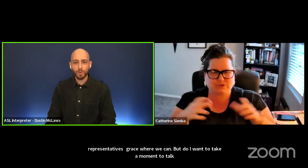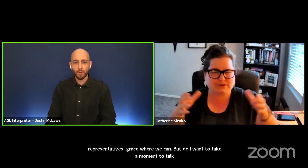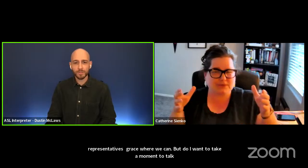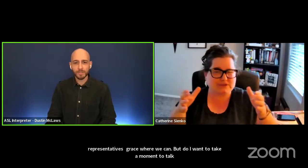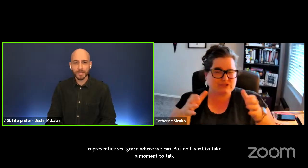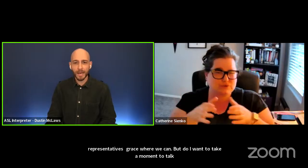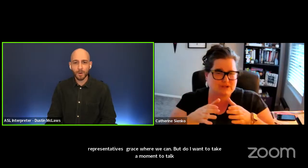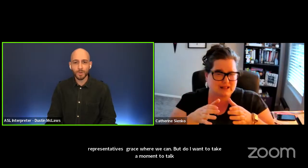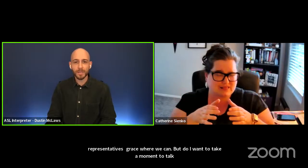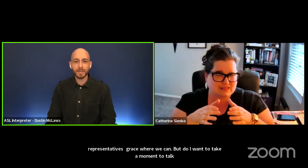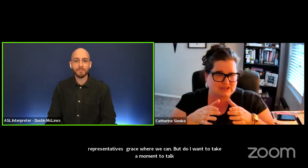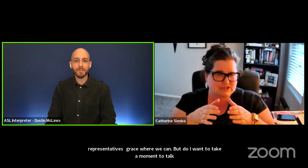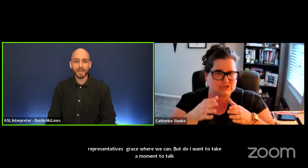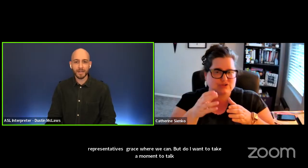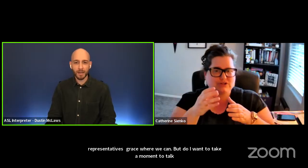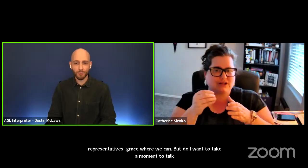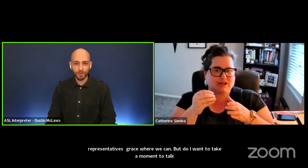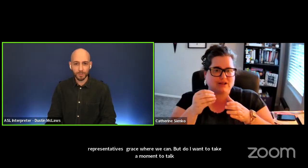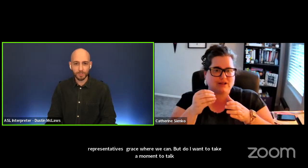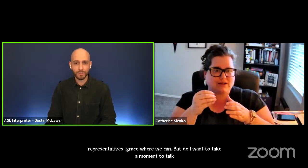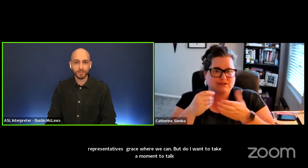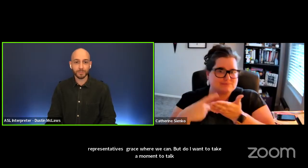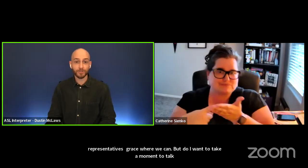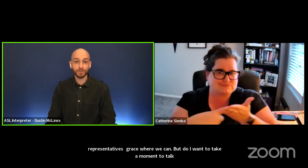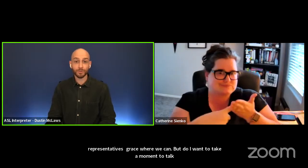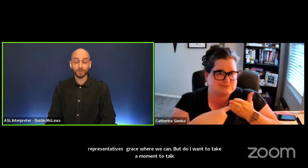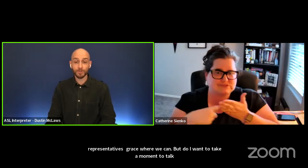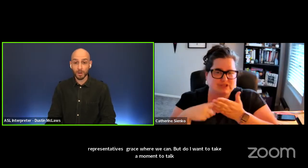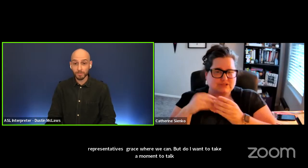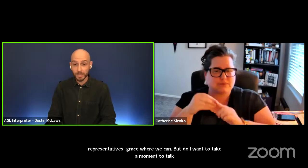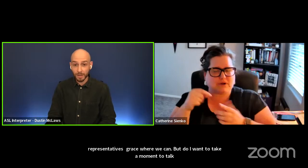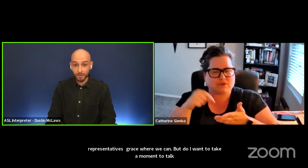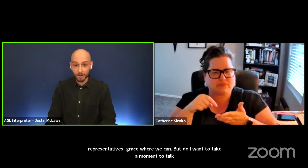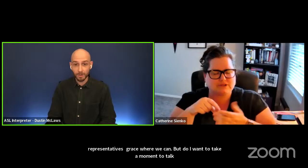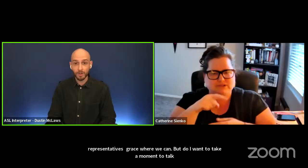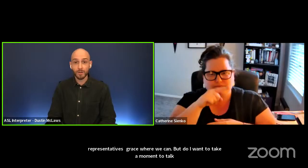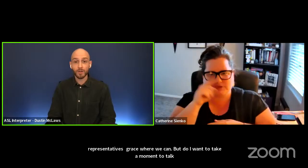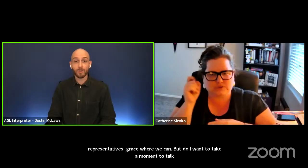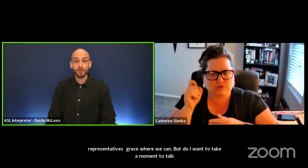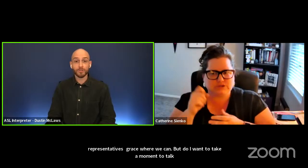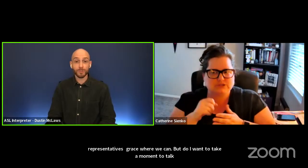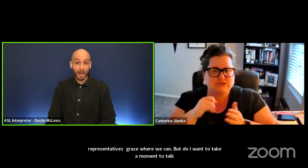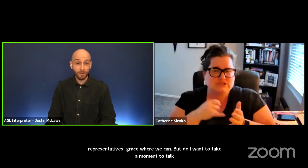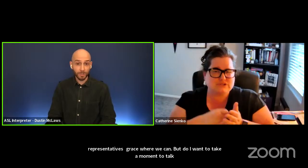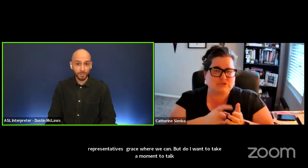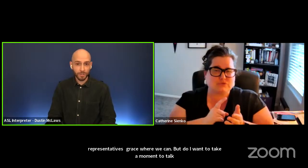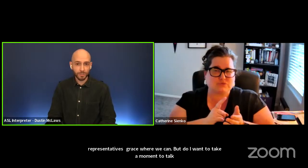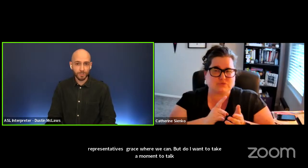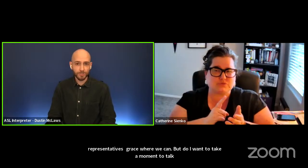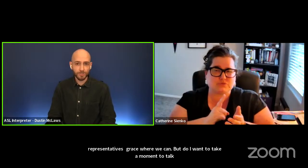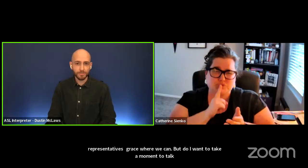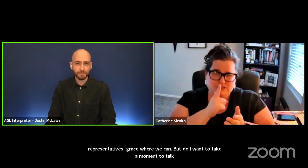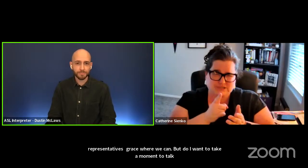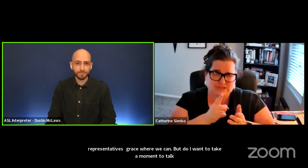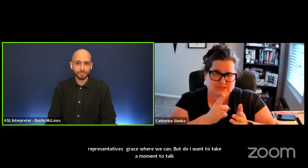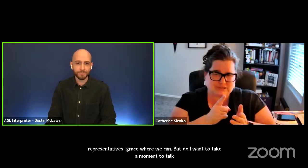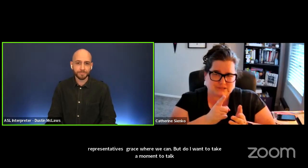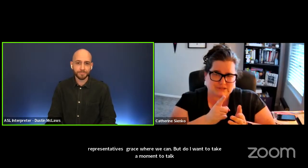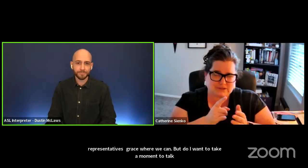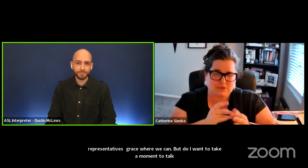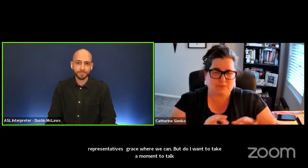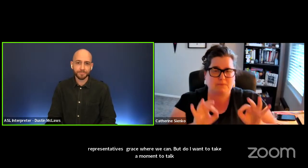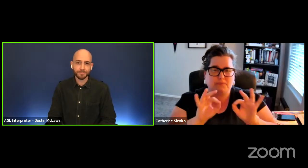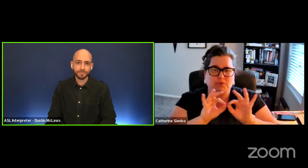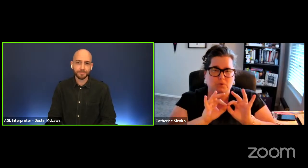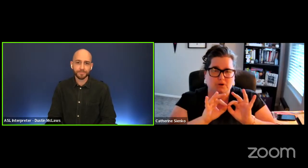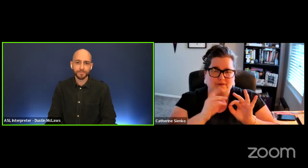It's really important that we make an effort to come together to have our discussions.